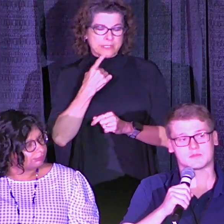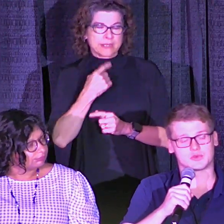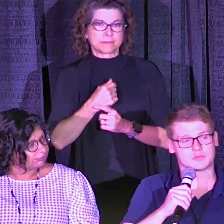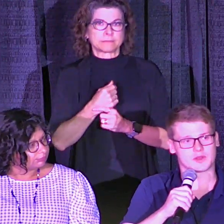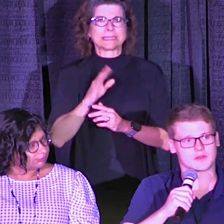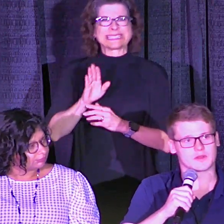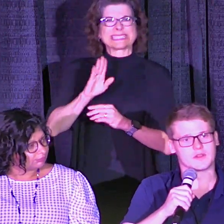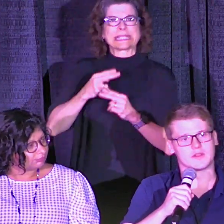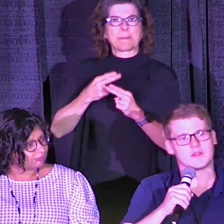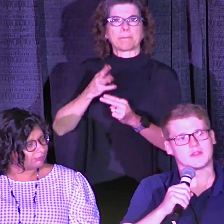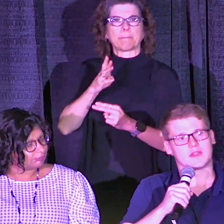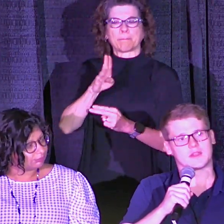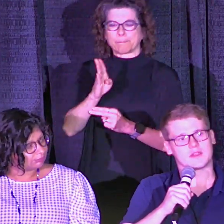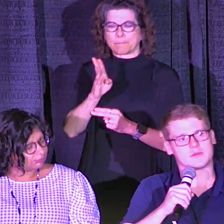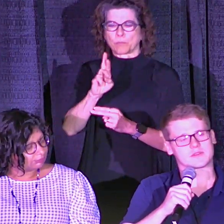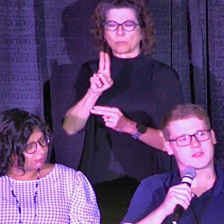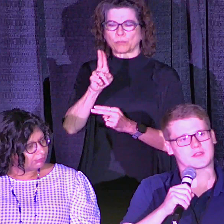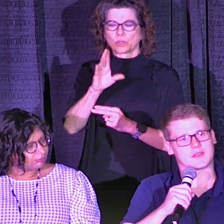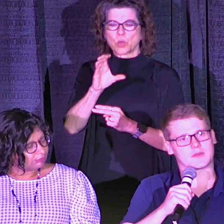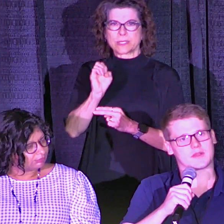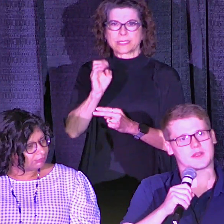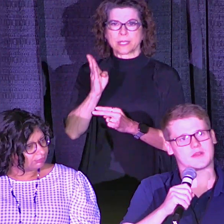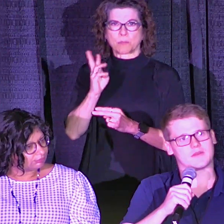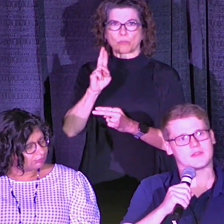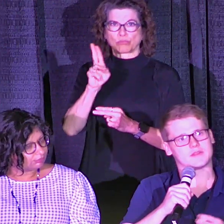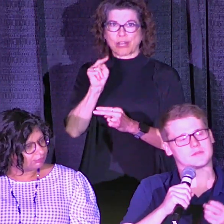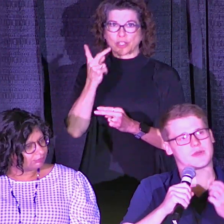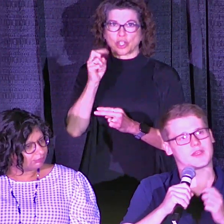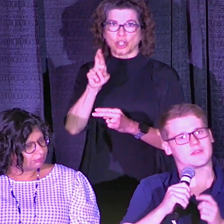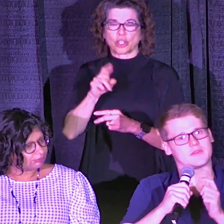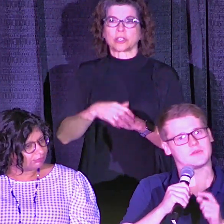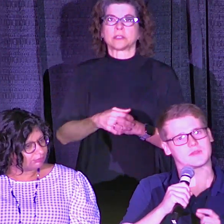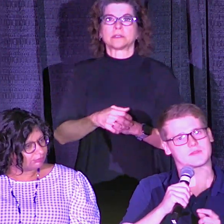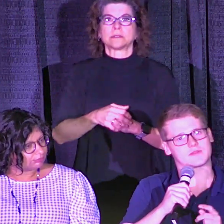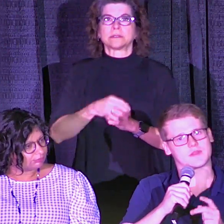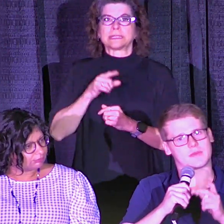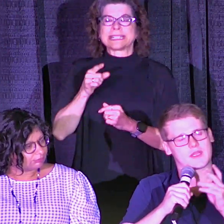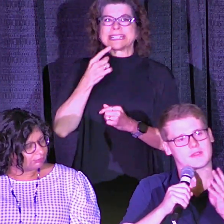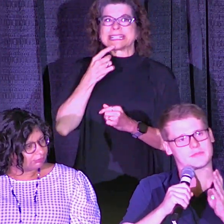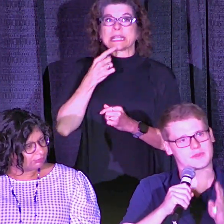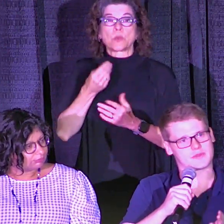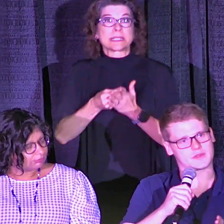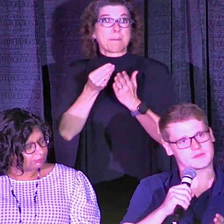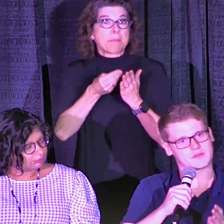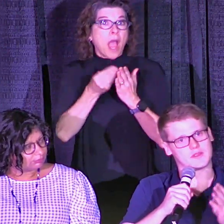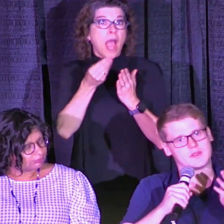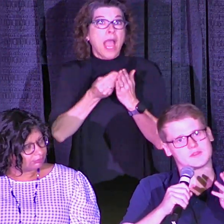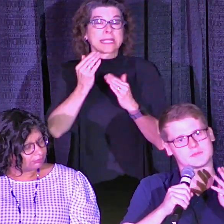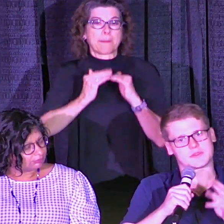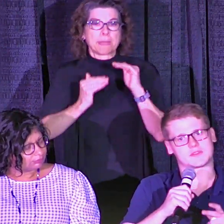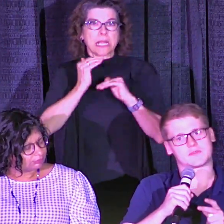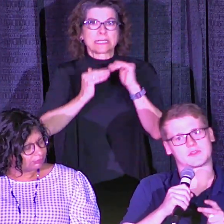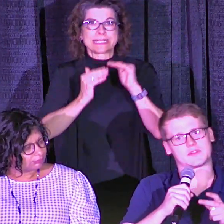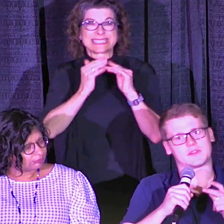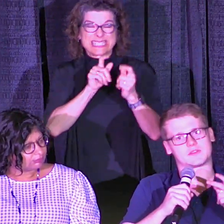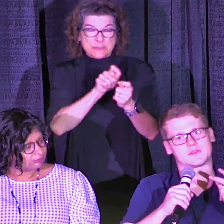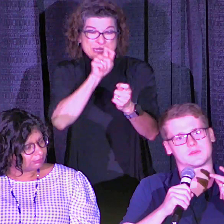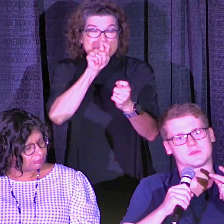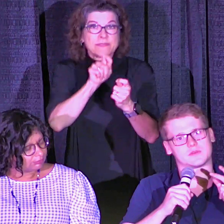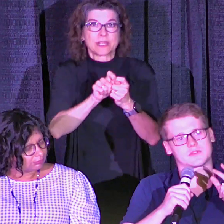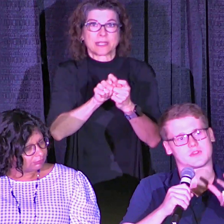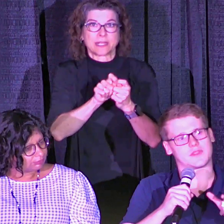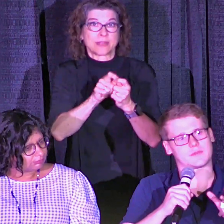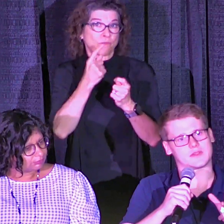his name's Bruce Brunner, and he was talking about how he's buying units, buying buildings specifically